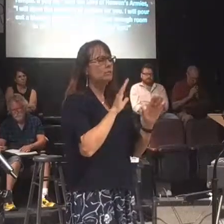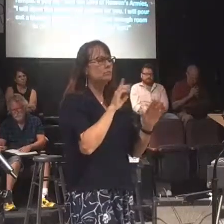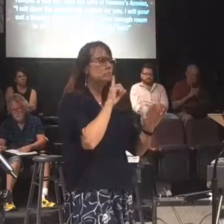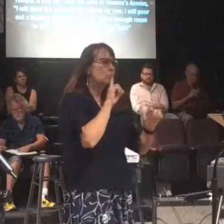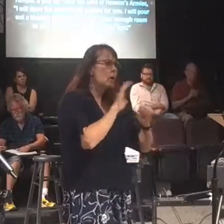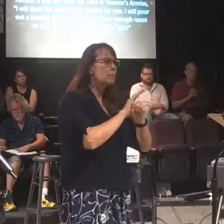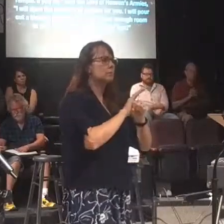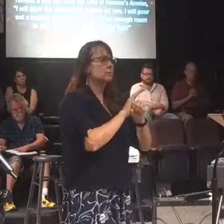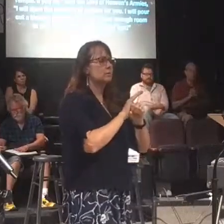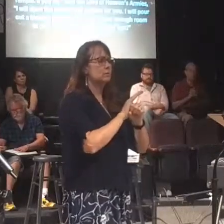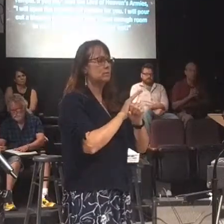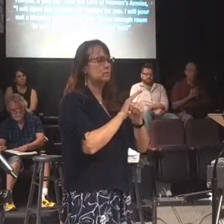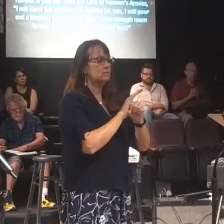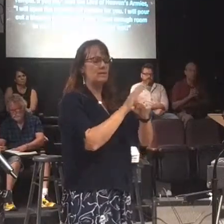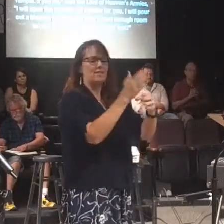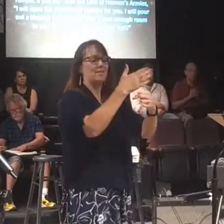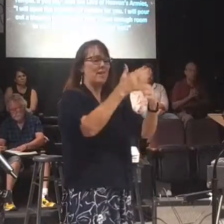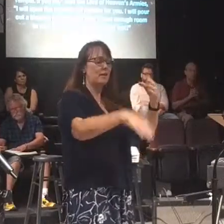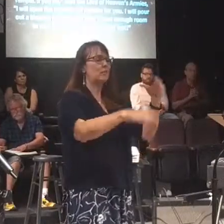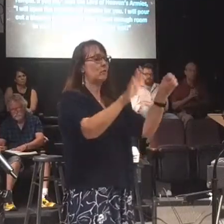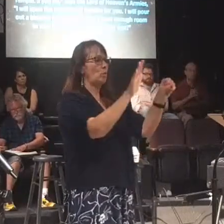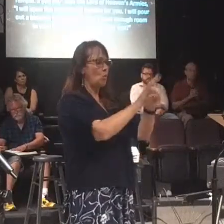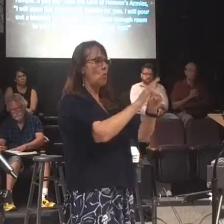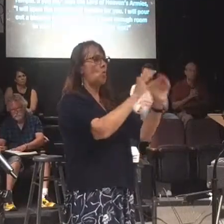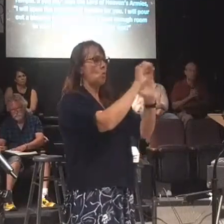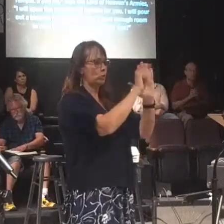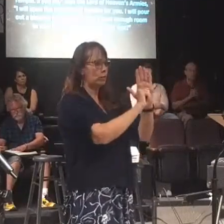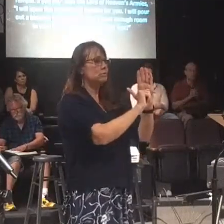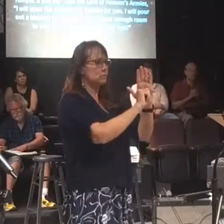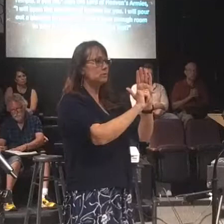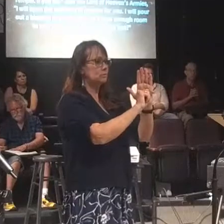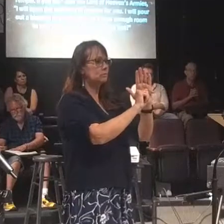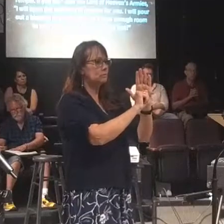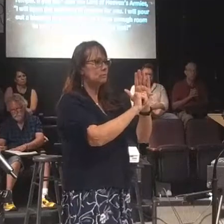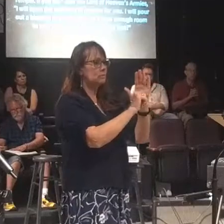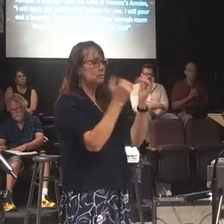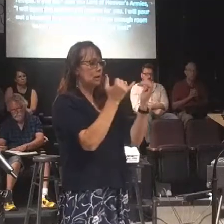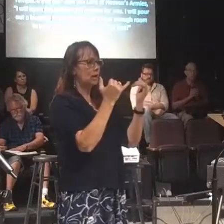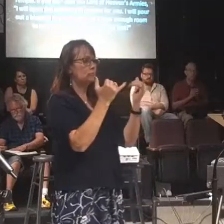Testament. This is the end of the whole collection, right, of Scripture.